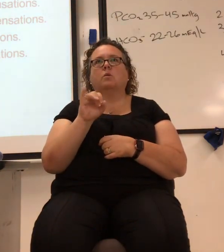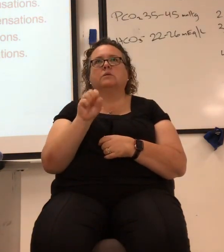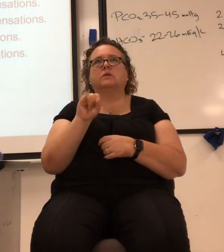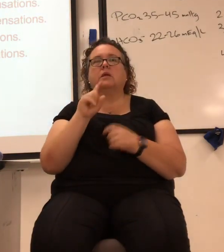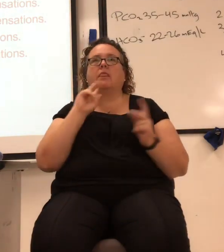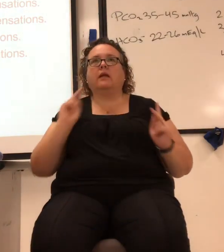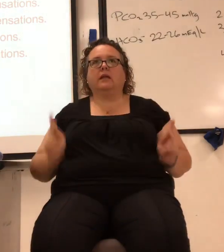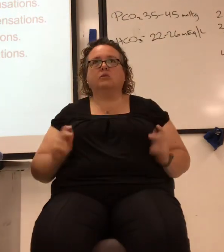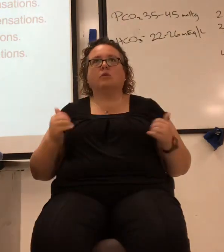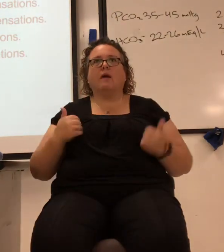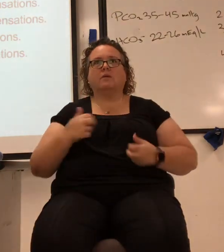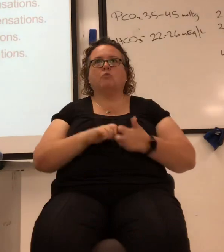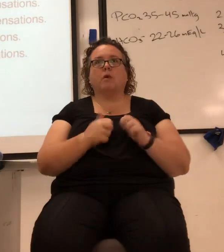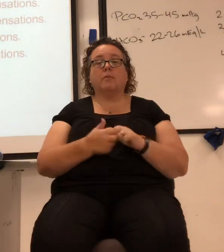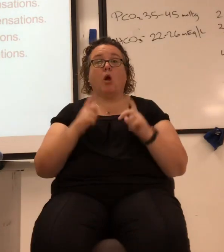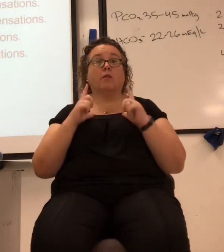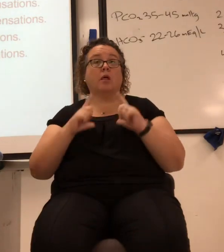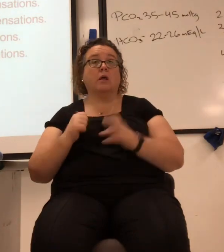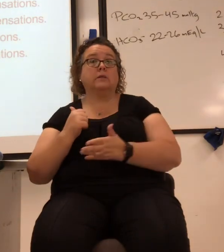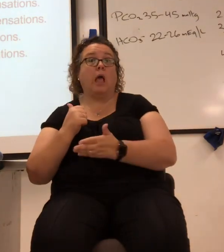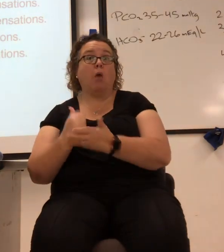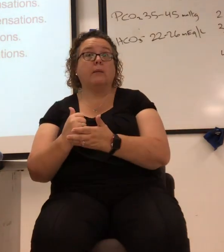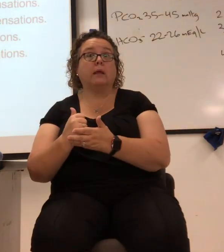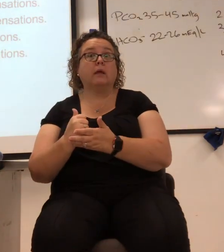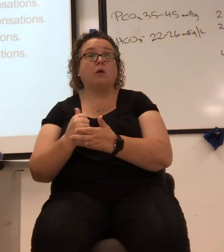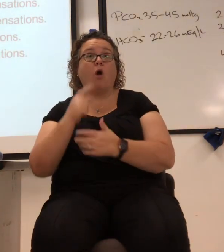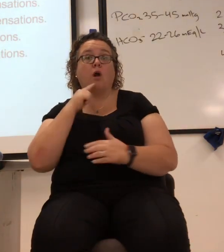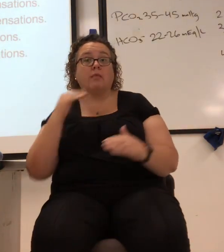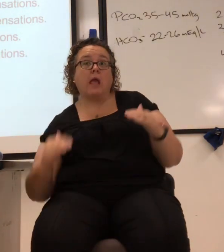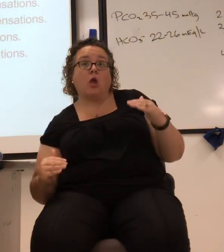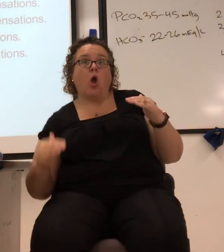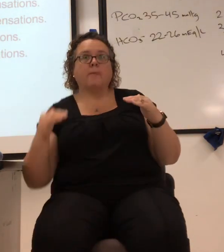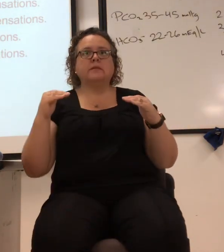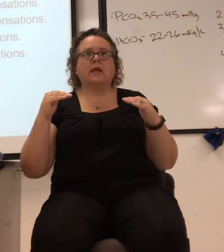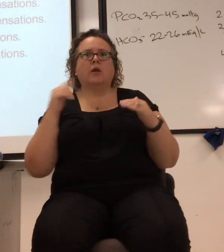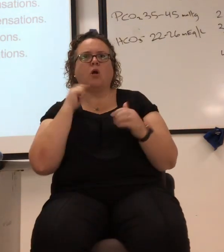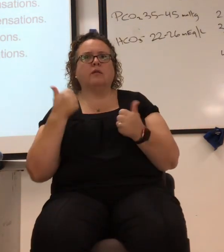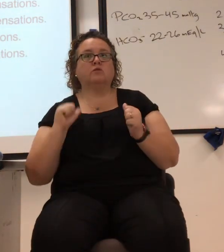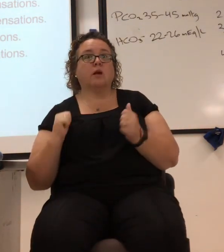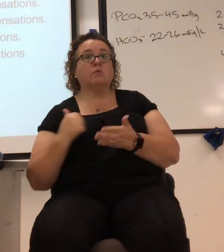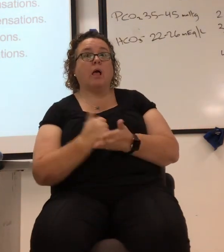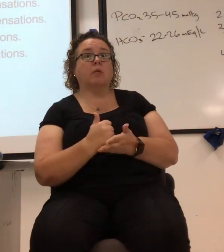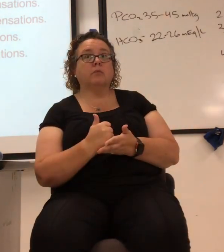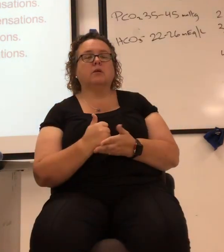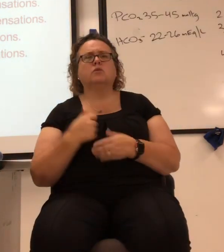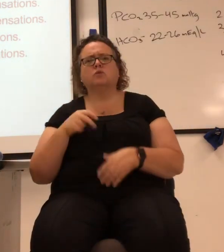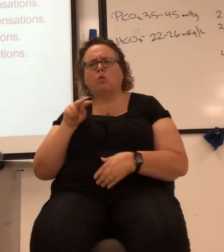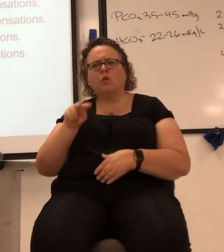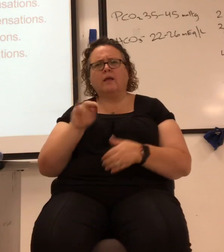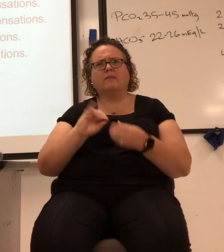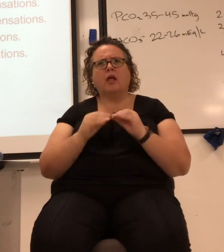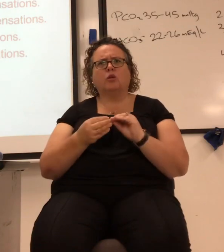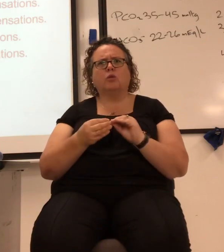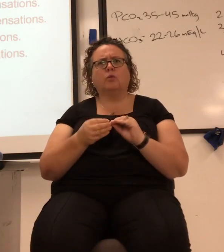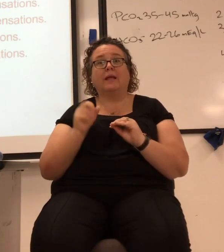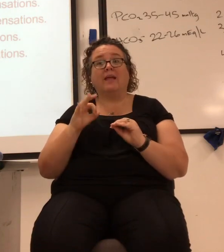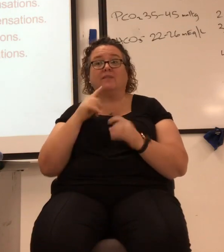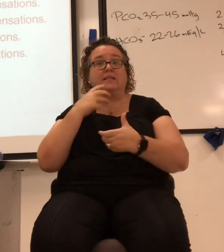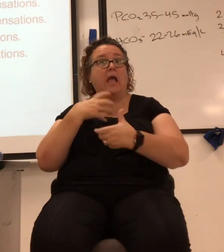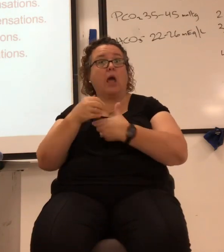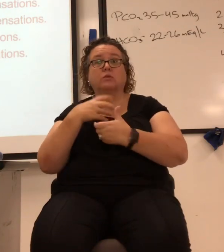range, but it's not the cause. If it were the cause, it would be high. Right? Remember the rule,